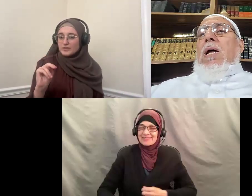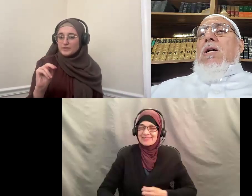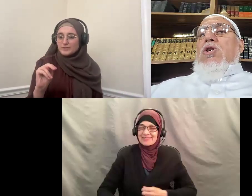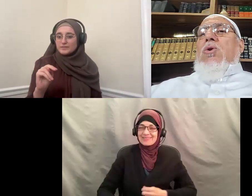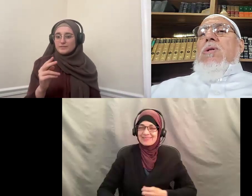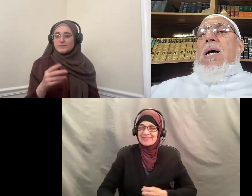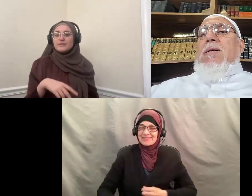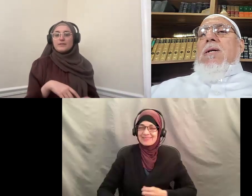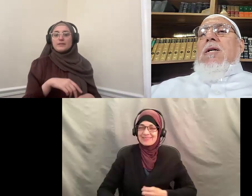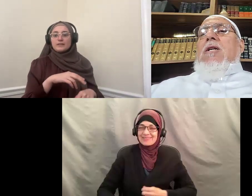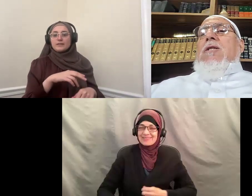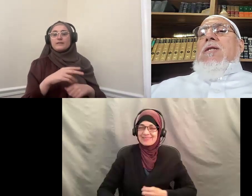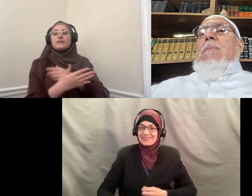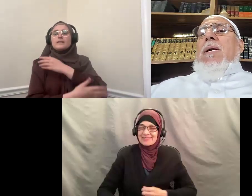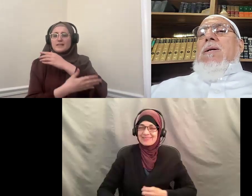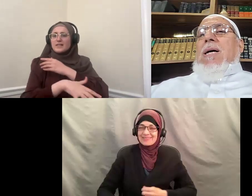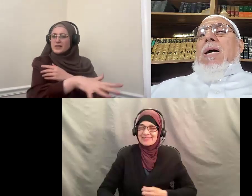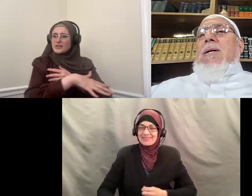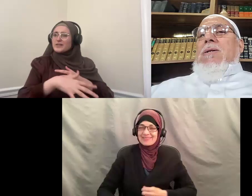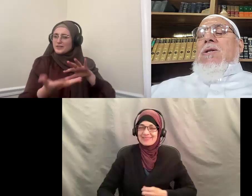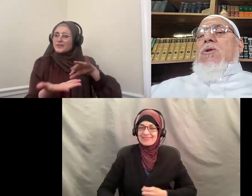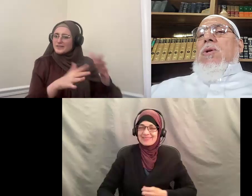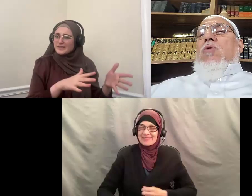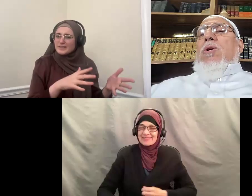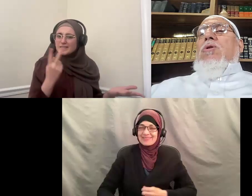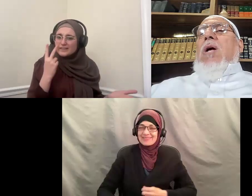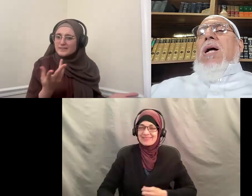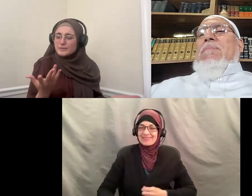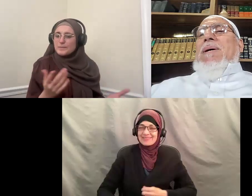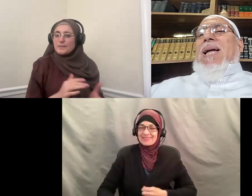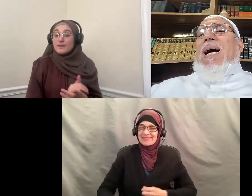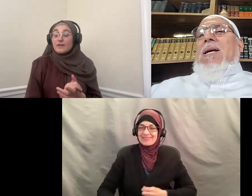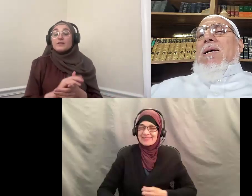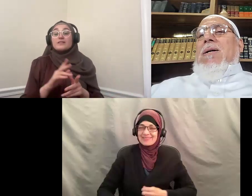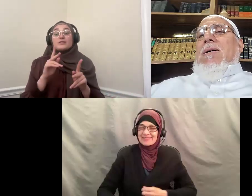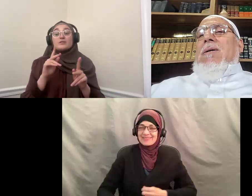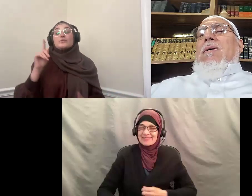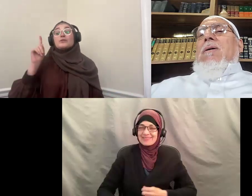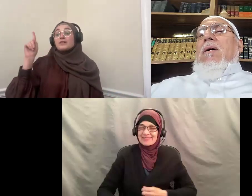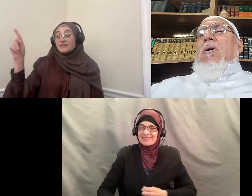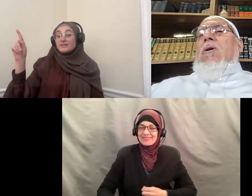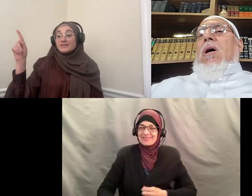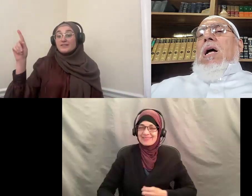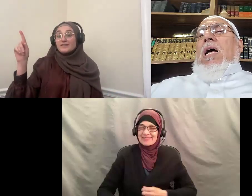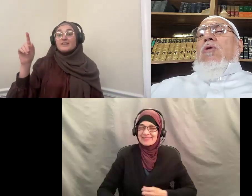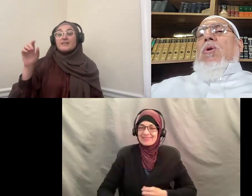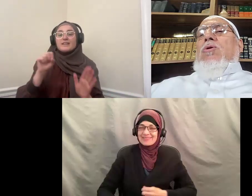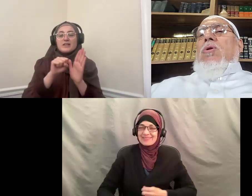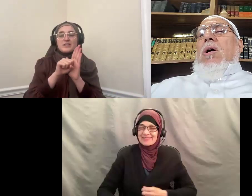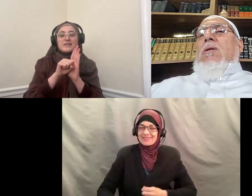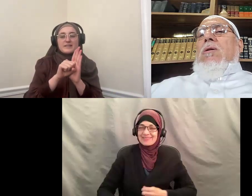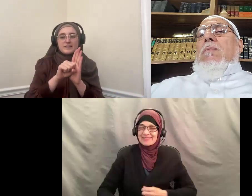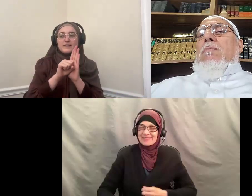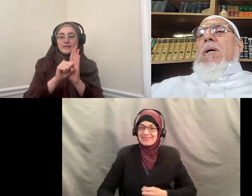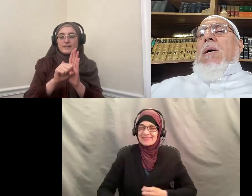And Allah shows us similar signs so that we do not belie and we